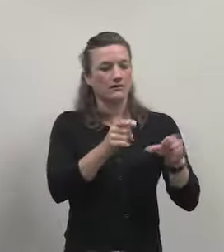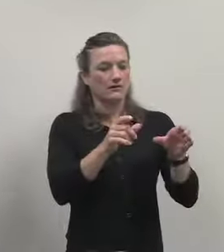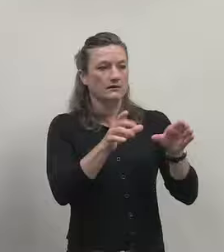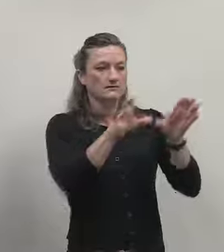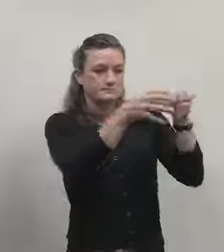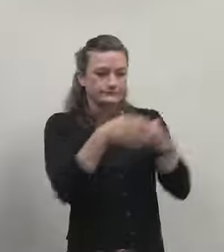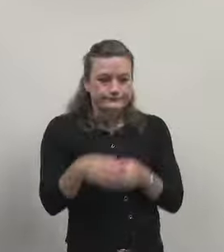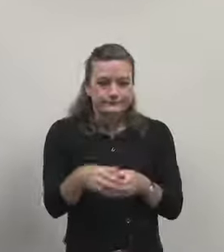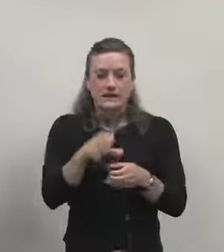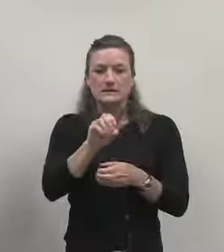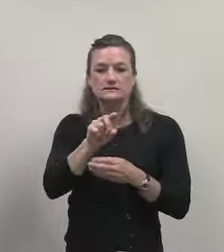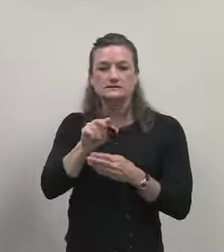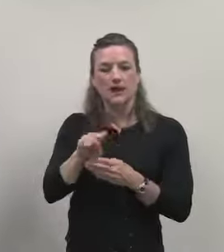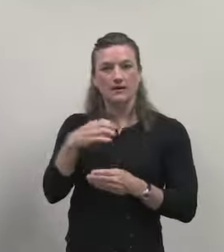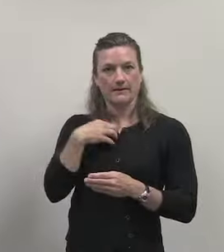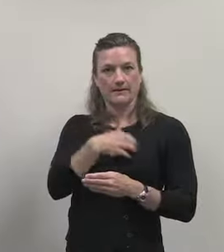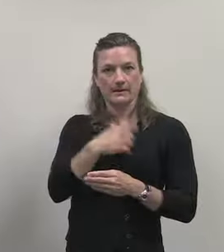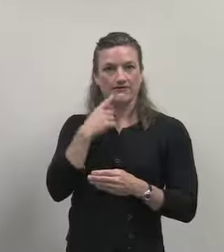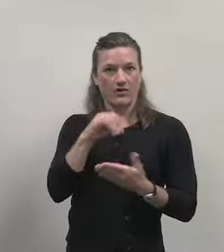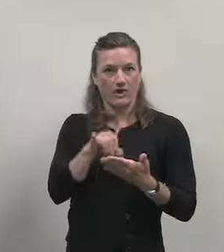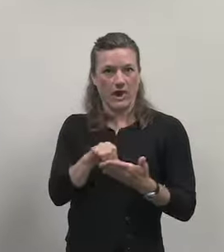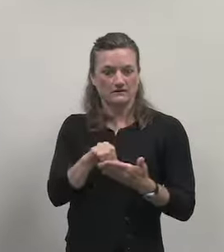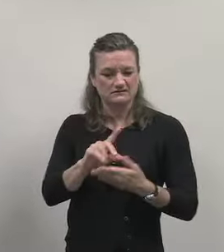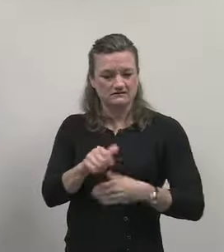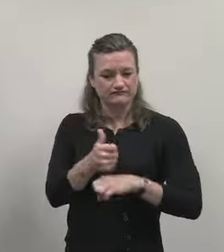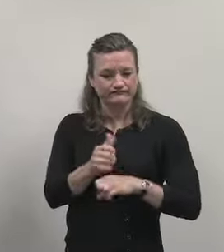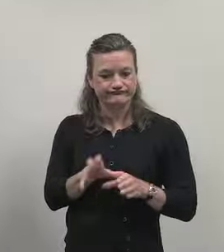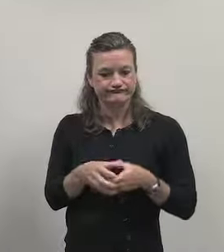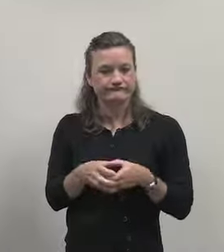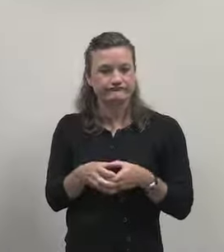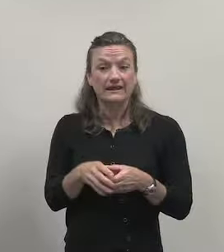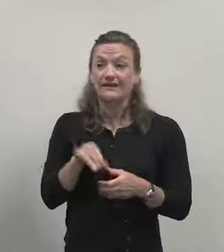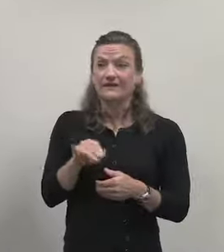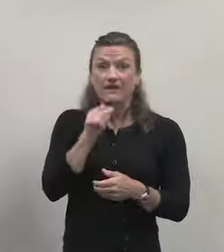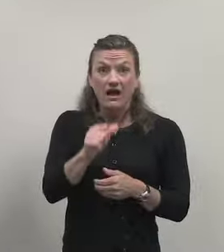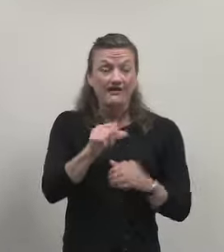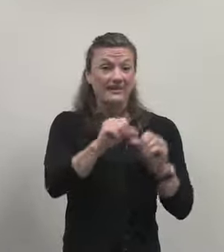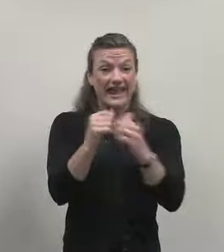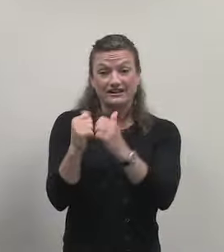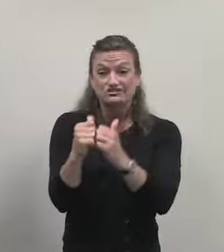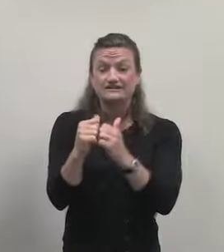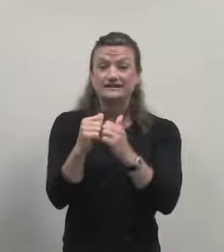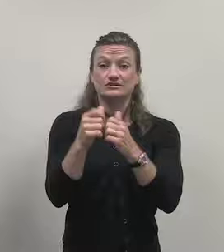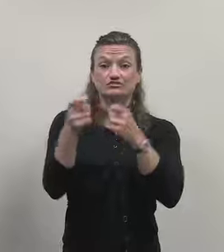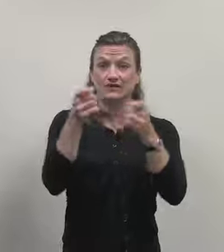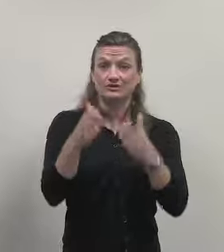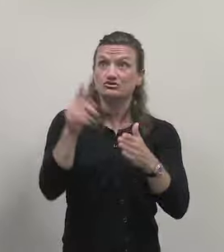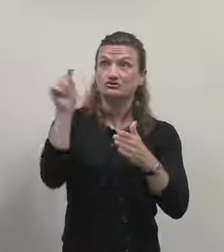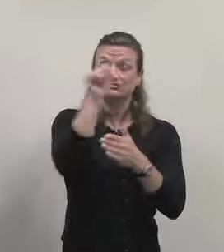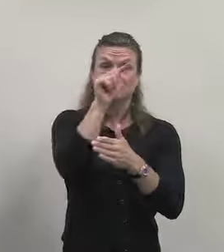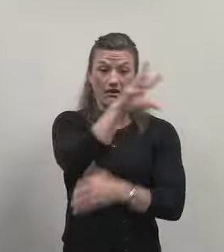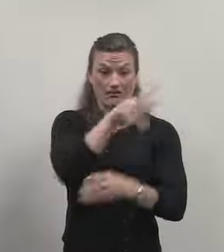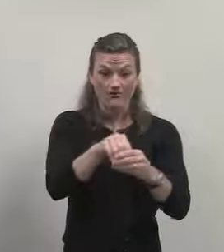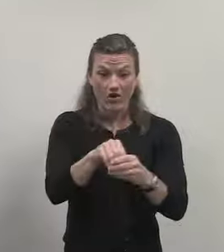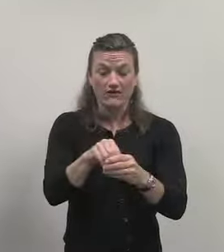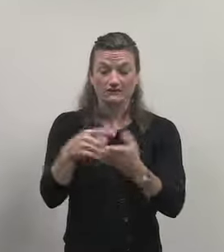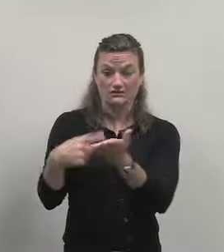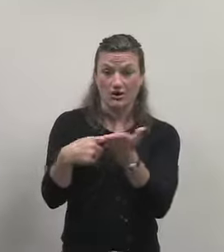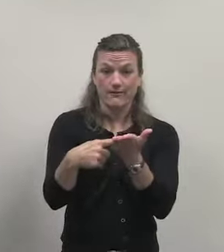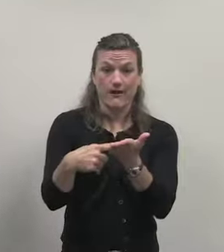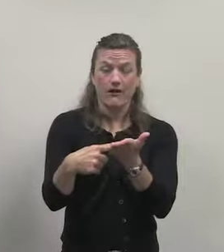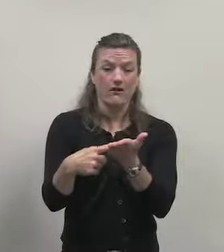team. If not, just getting the agencies together, the executive directors together, to talk about